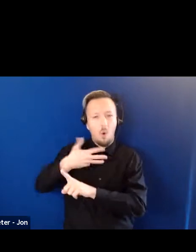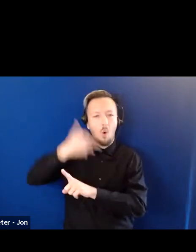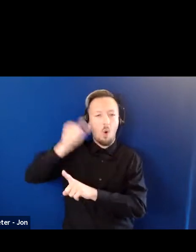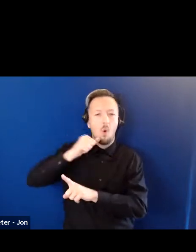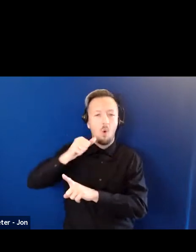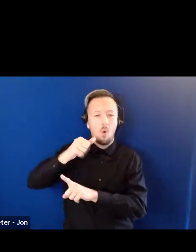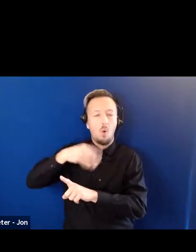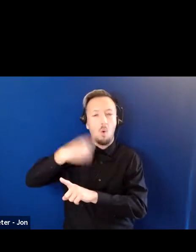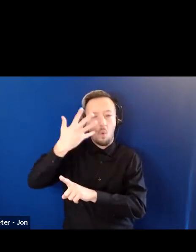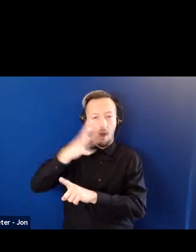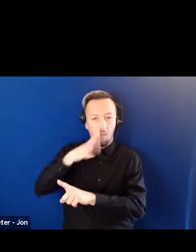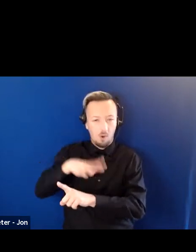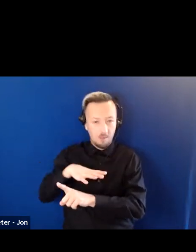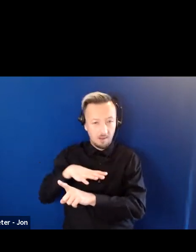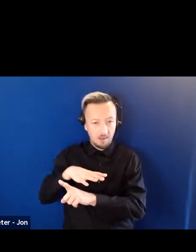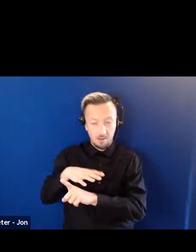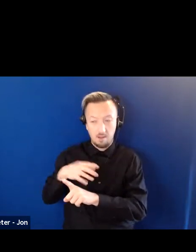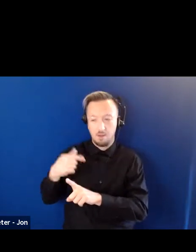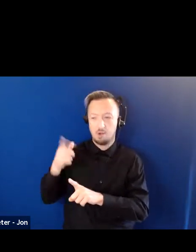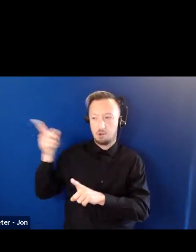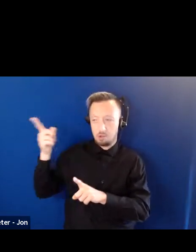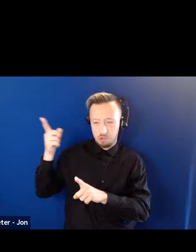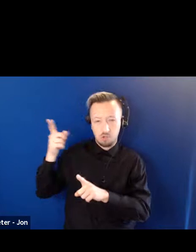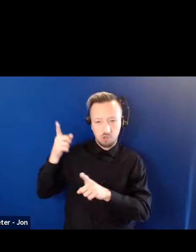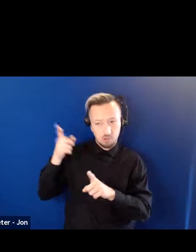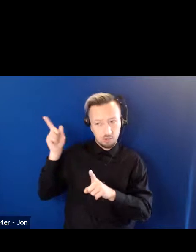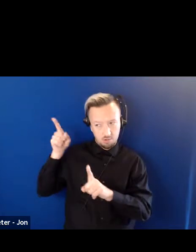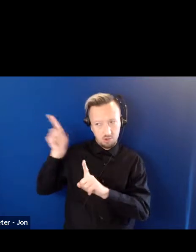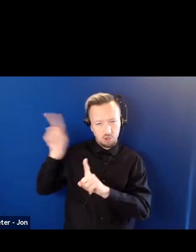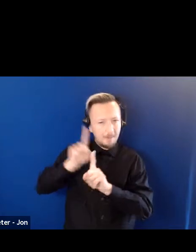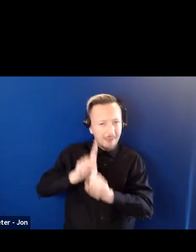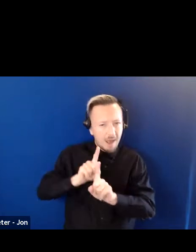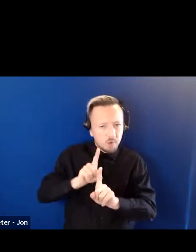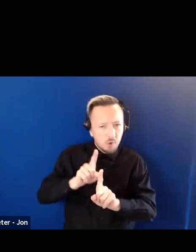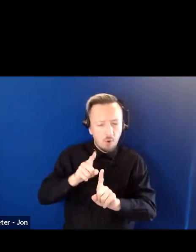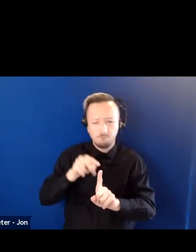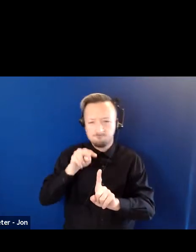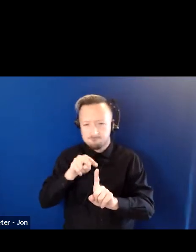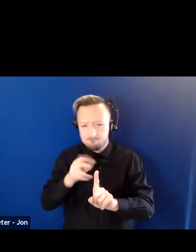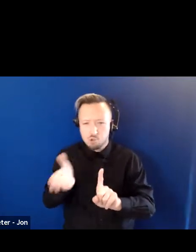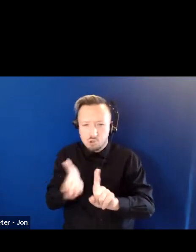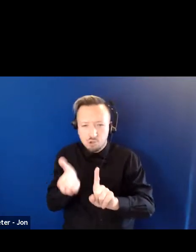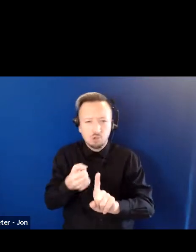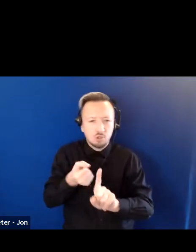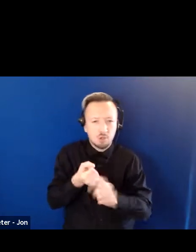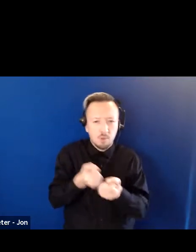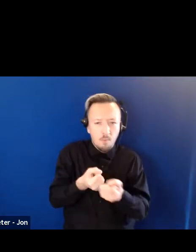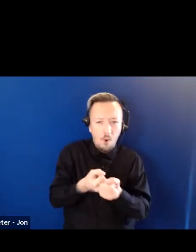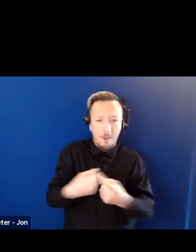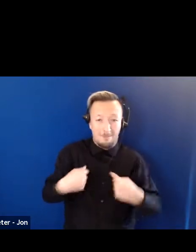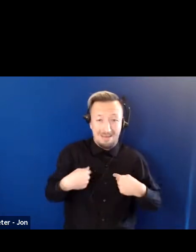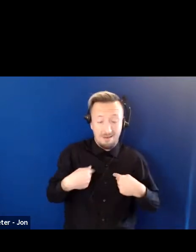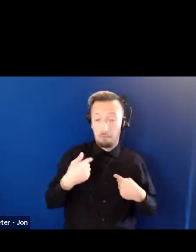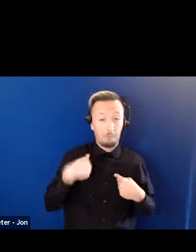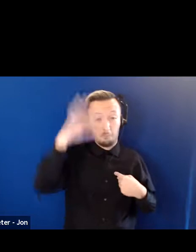her board chair. And again, she was grooming me, and I didn't even realize it.